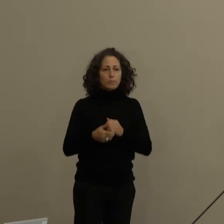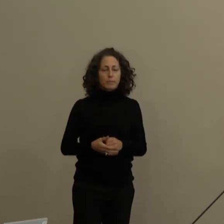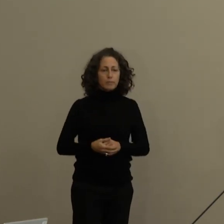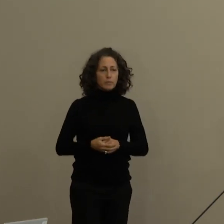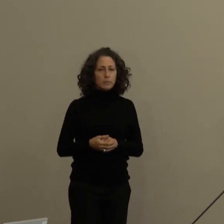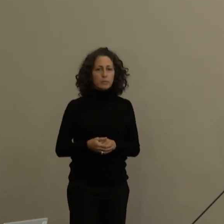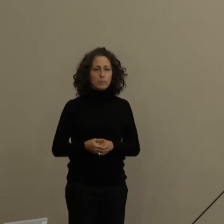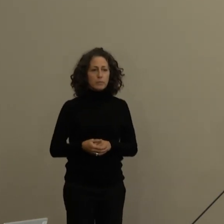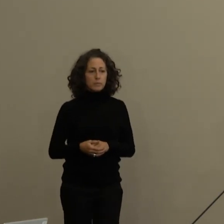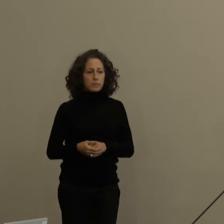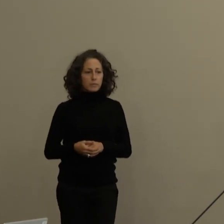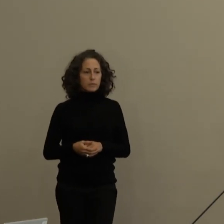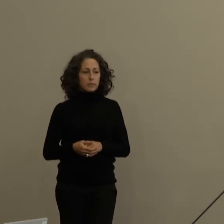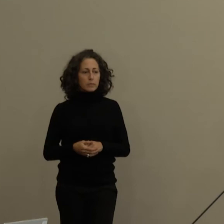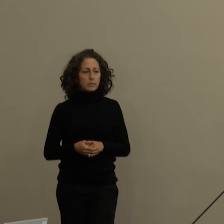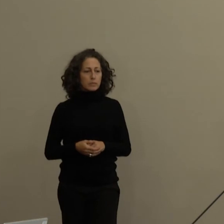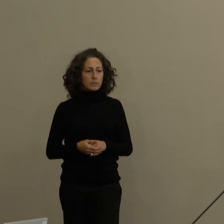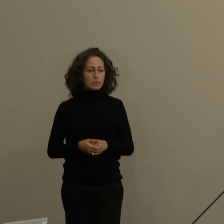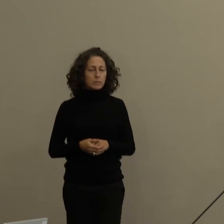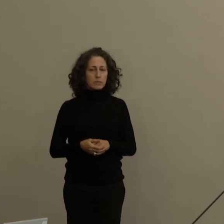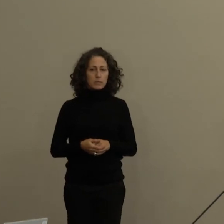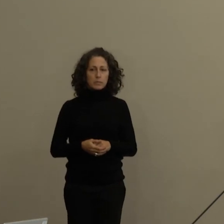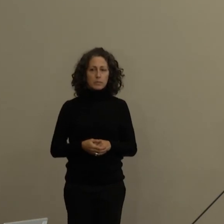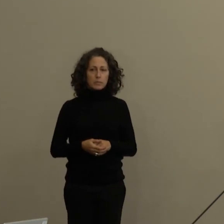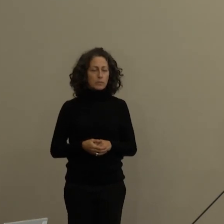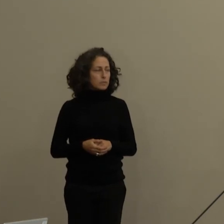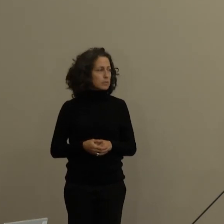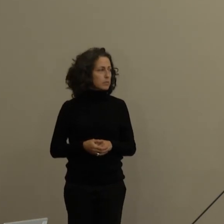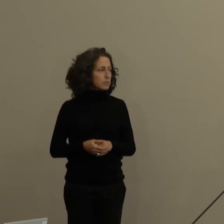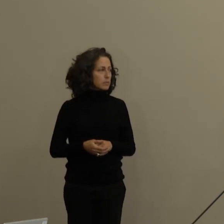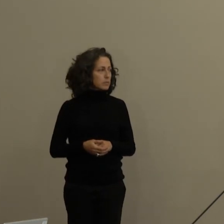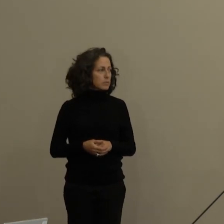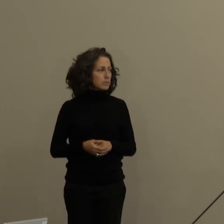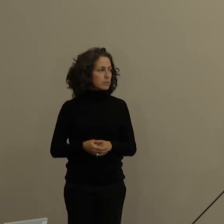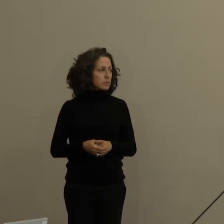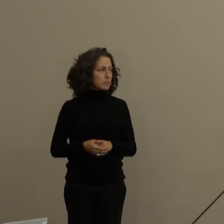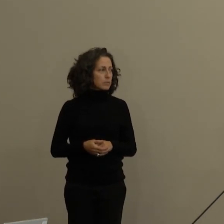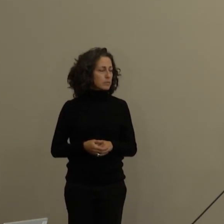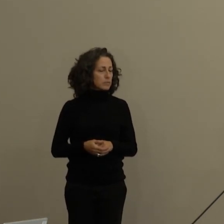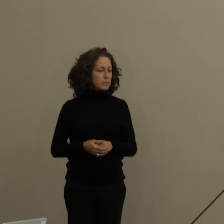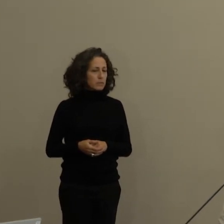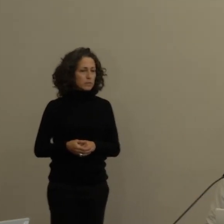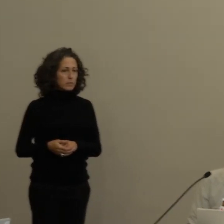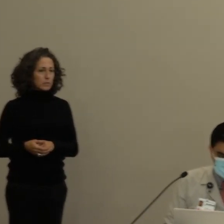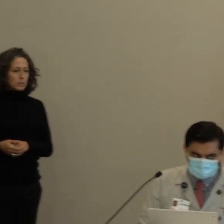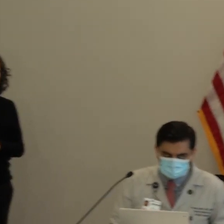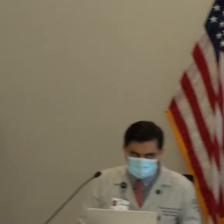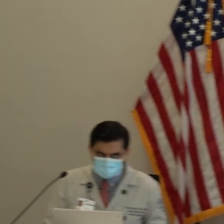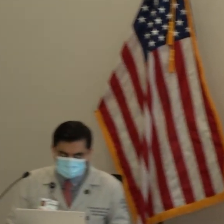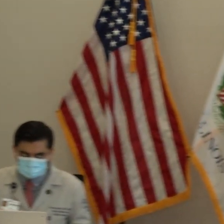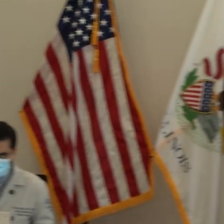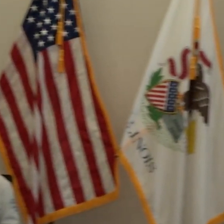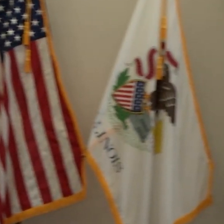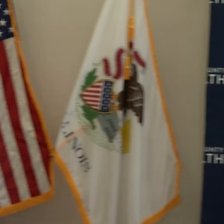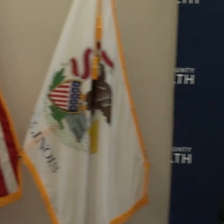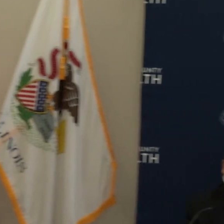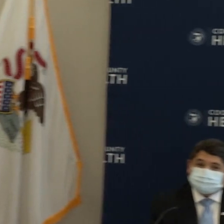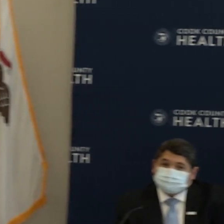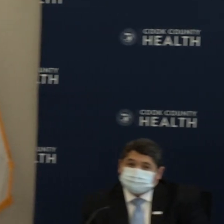Any other Thank questions? Yep. Craig Dellamore, good afternoon. I have a related